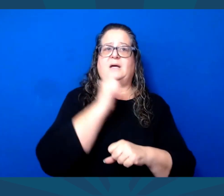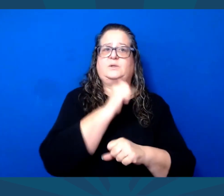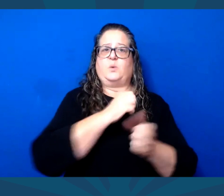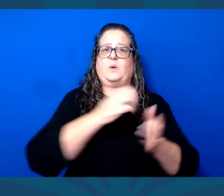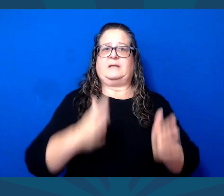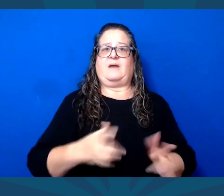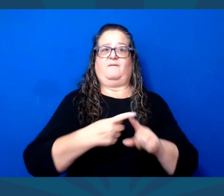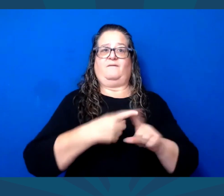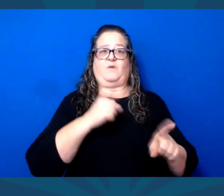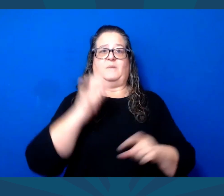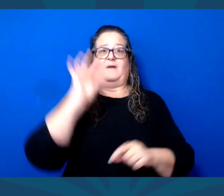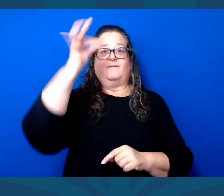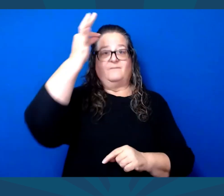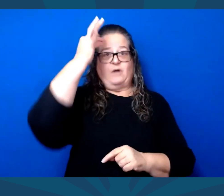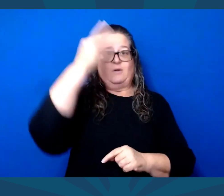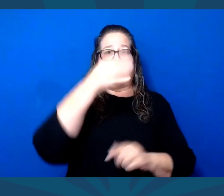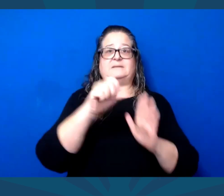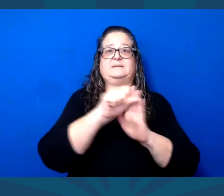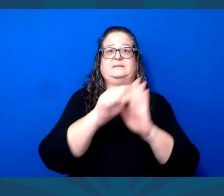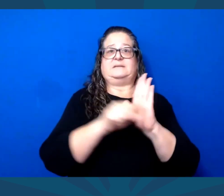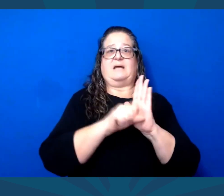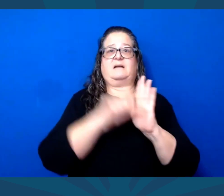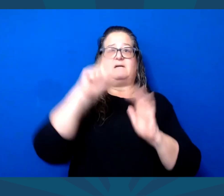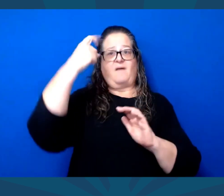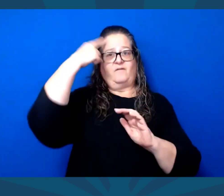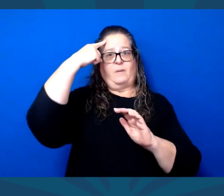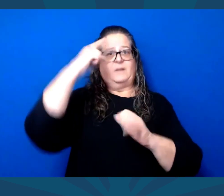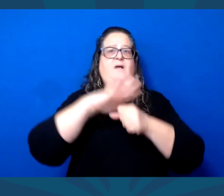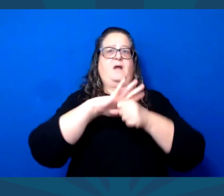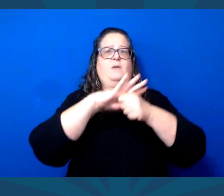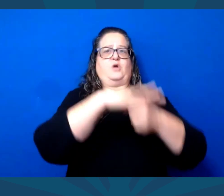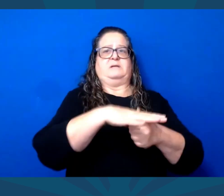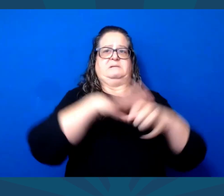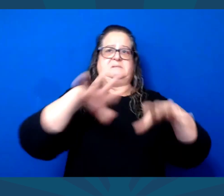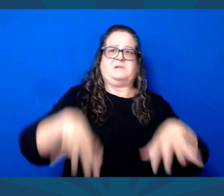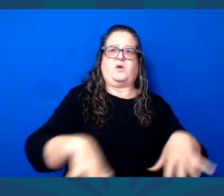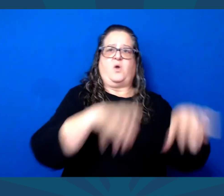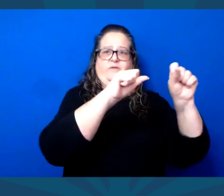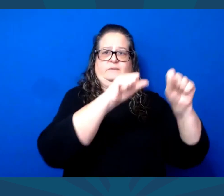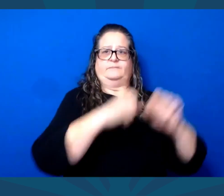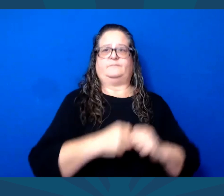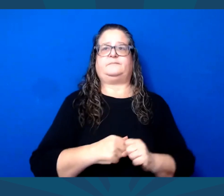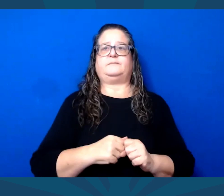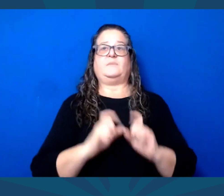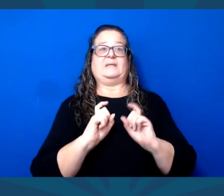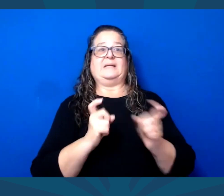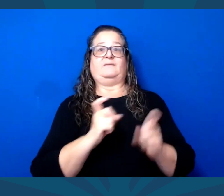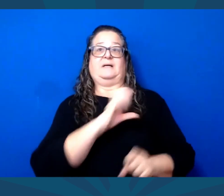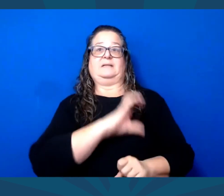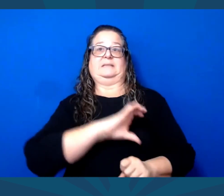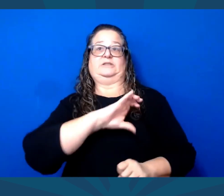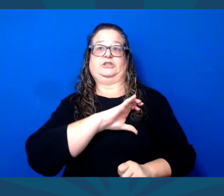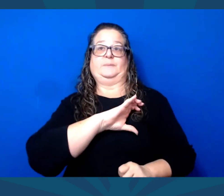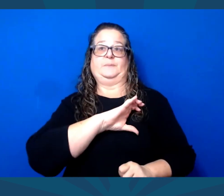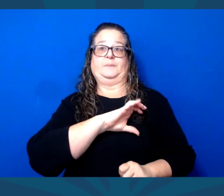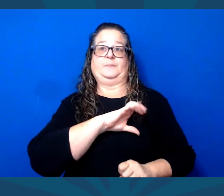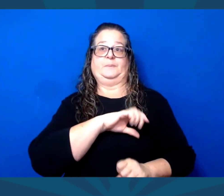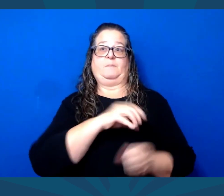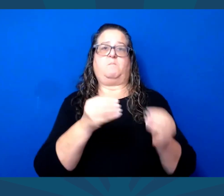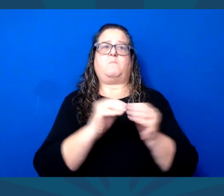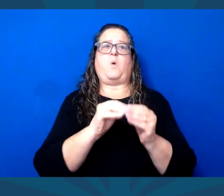freedoms, protect Arizonans from an overbearing federal and state government, and bring more opportunities to all